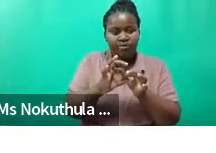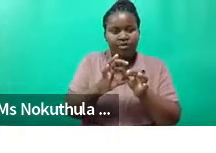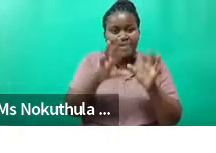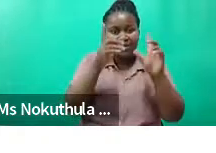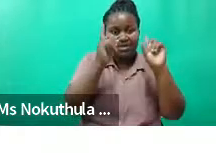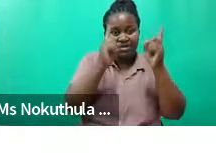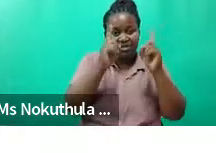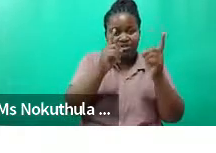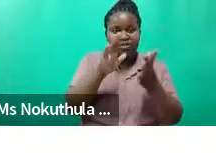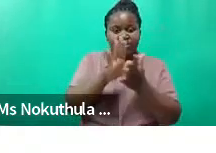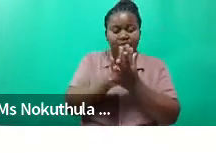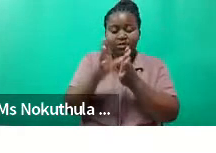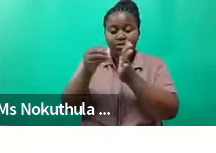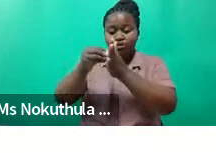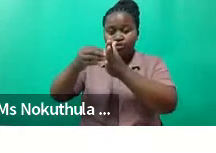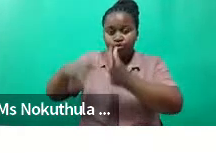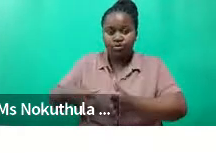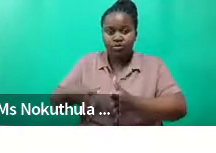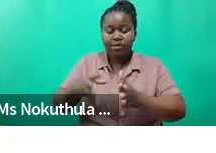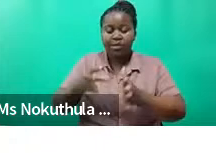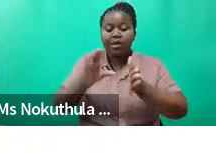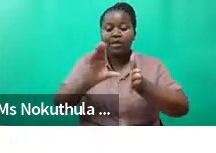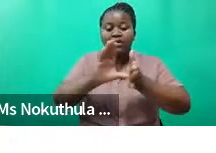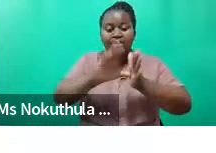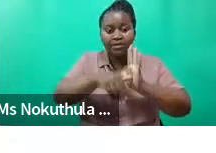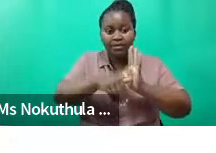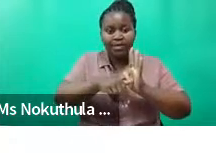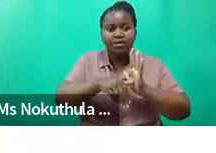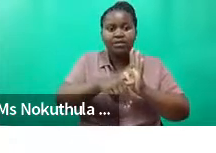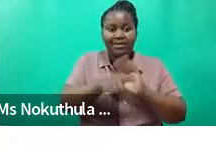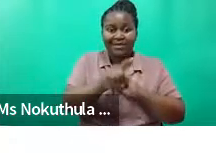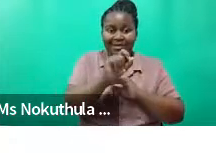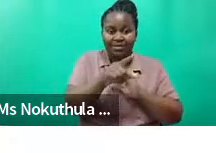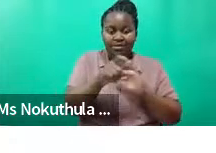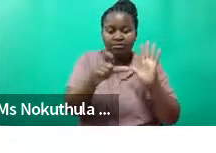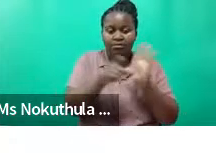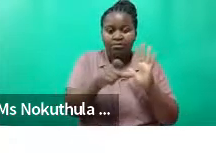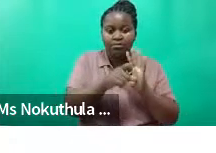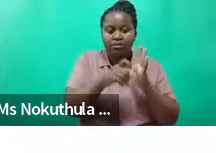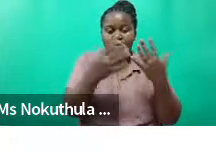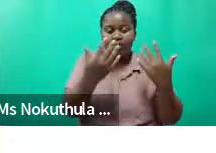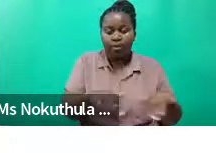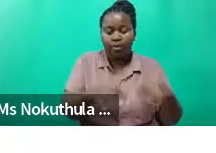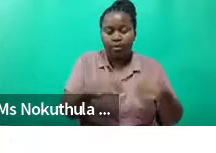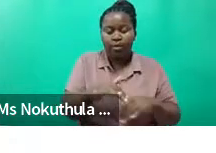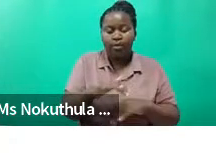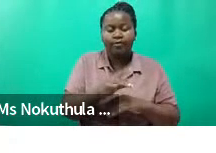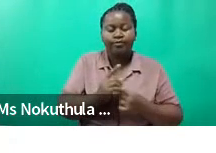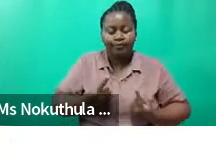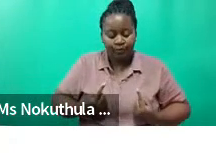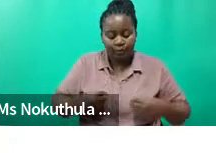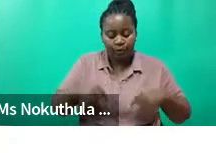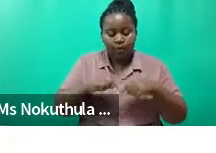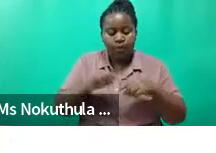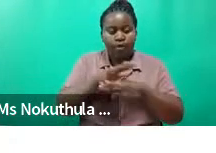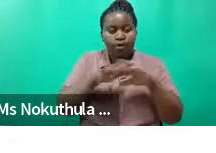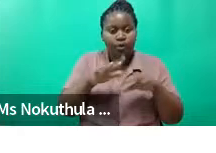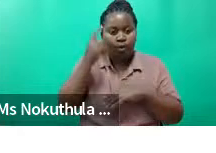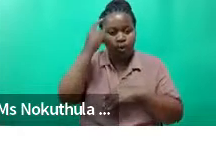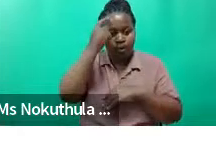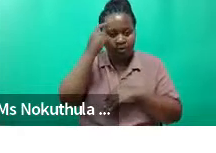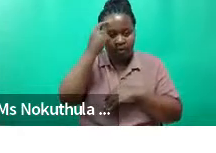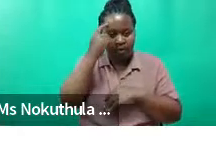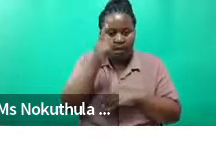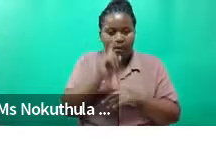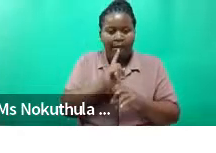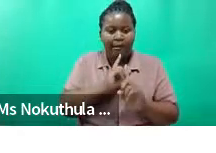amongst students with disabilities. And this is important, that we don't think that we have the answers, we